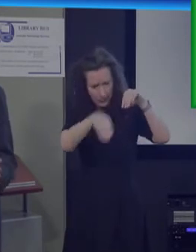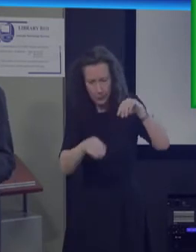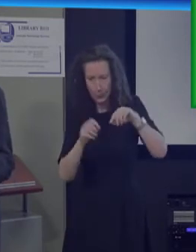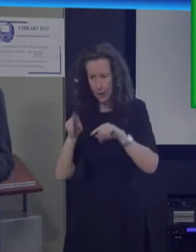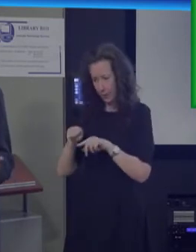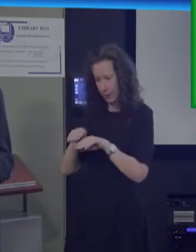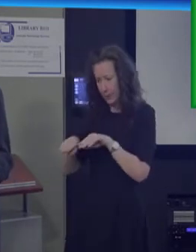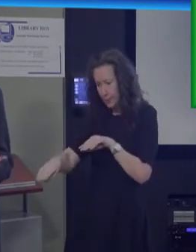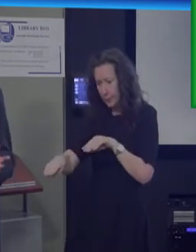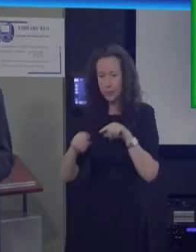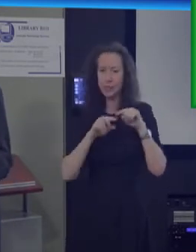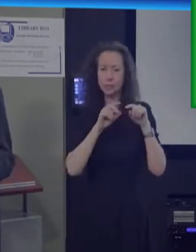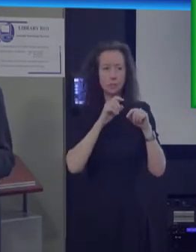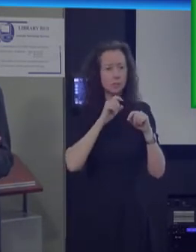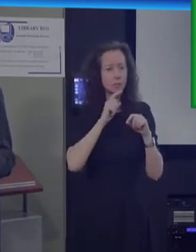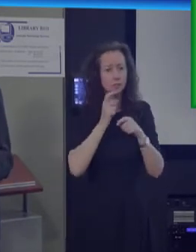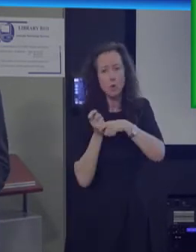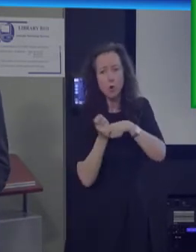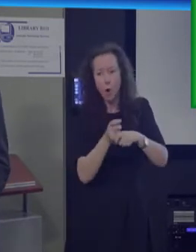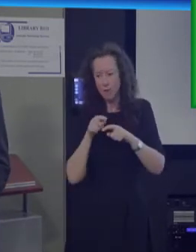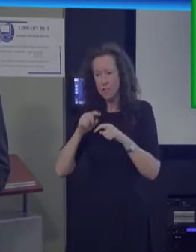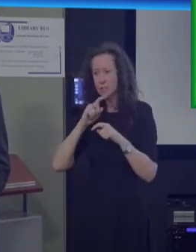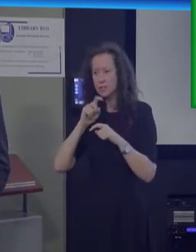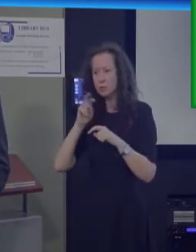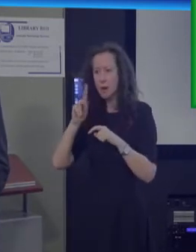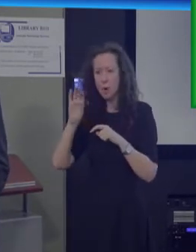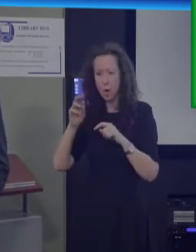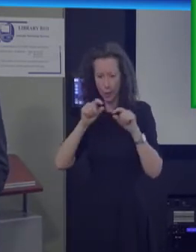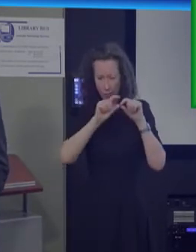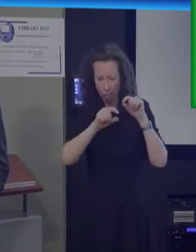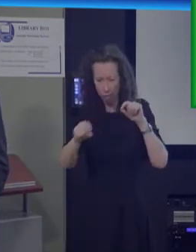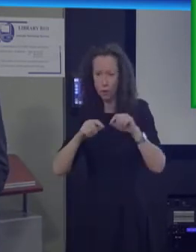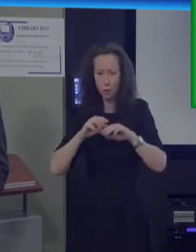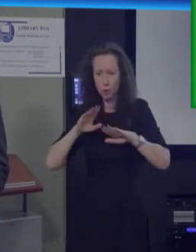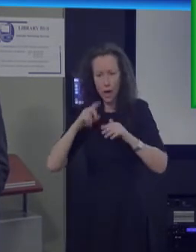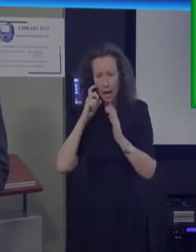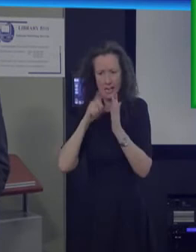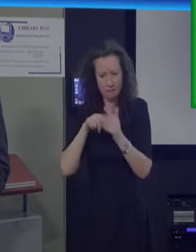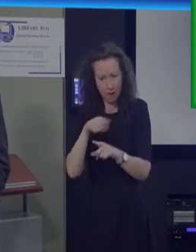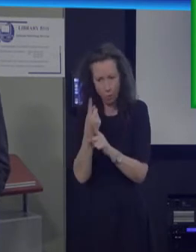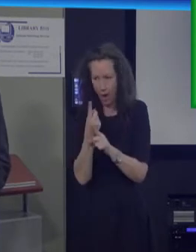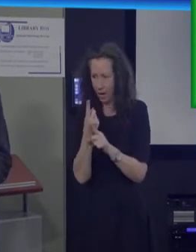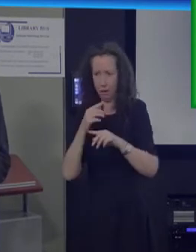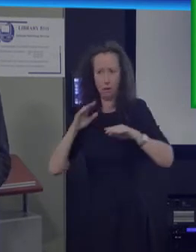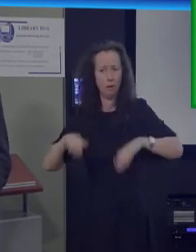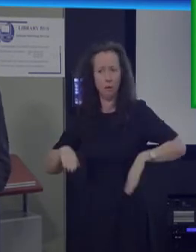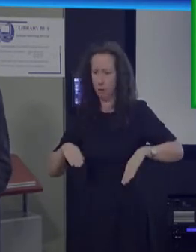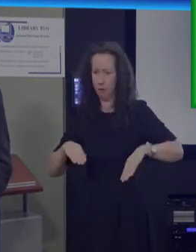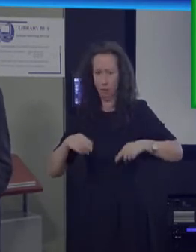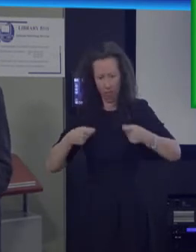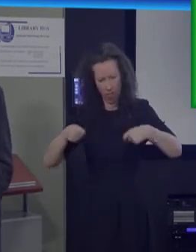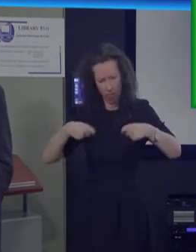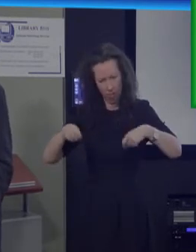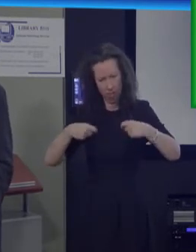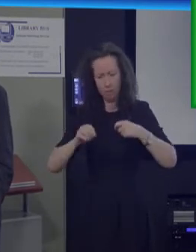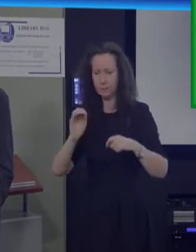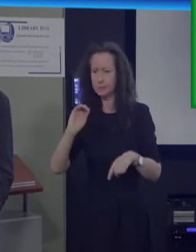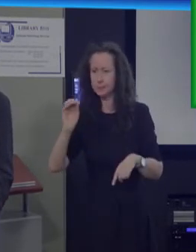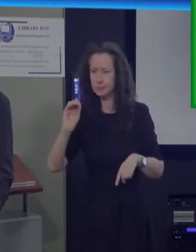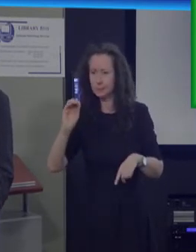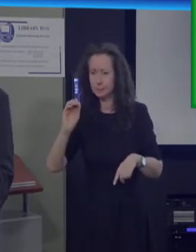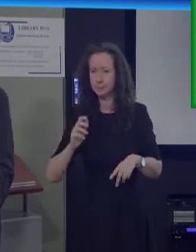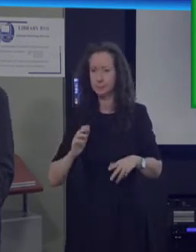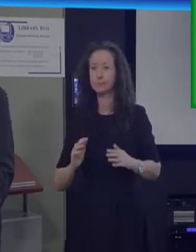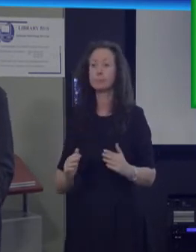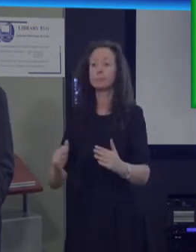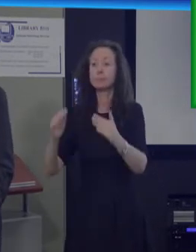ball on the other, and so on. So you haven't identified the causal factor. Here's what our ramps actually look like. This is a picture